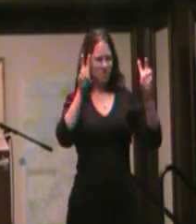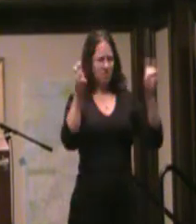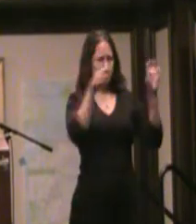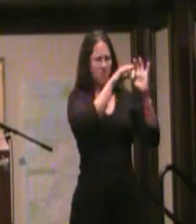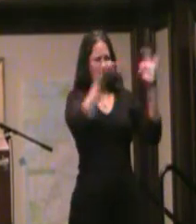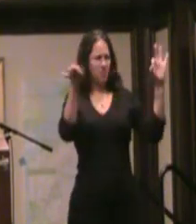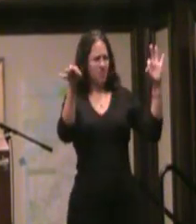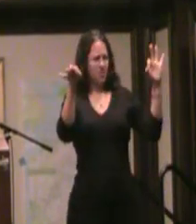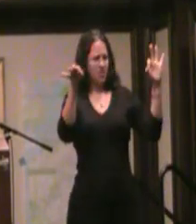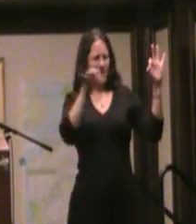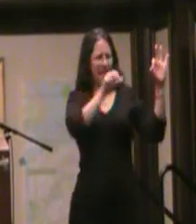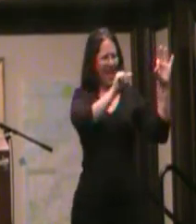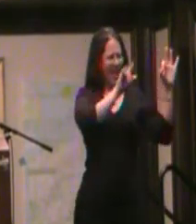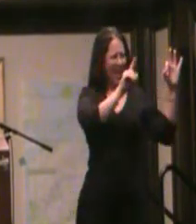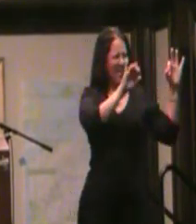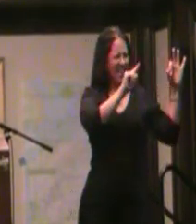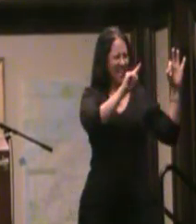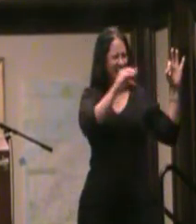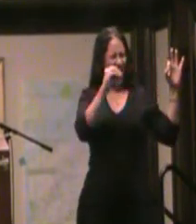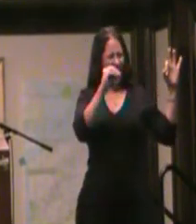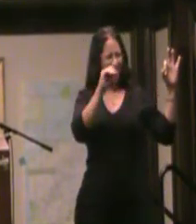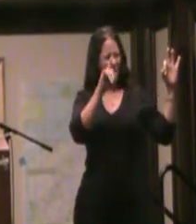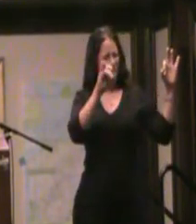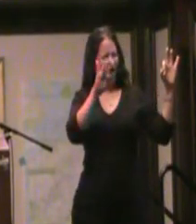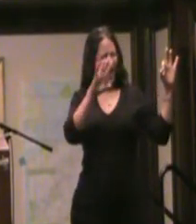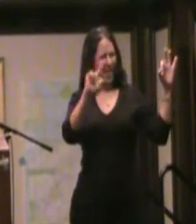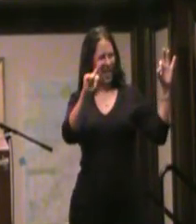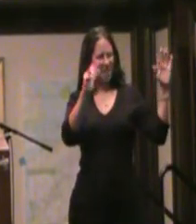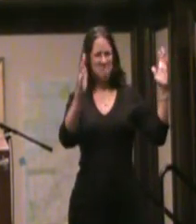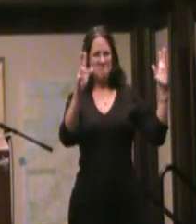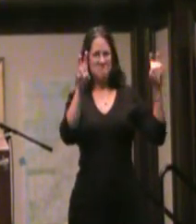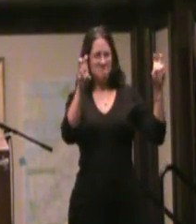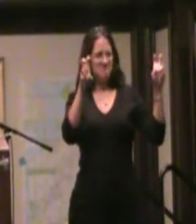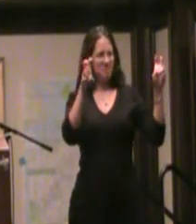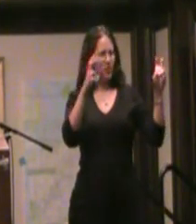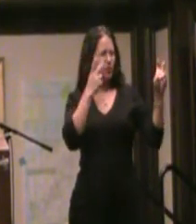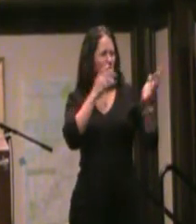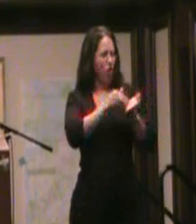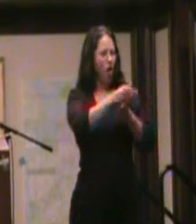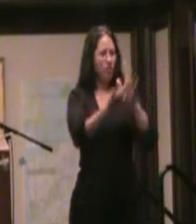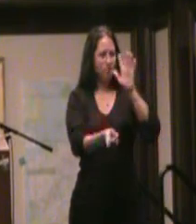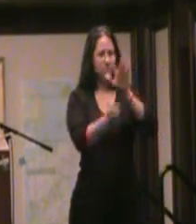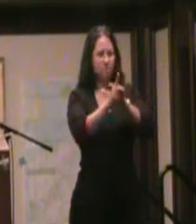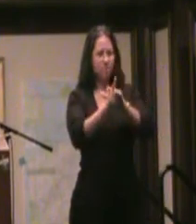these couplets. You have, a lot of terms that are used together like that.